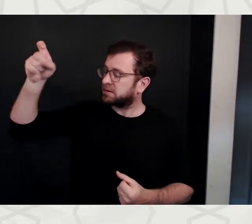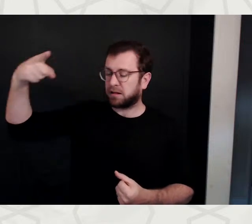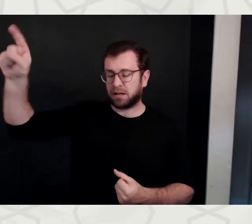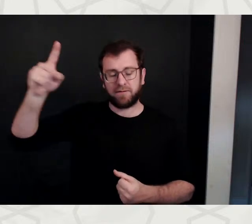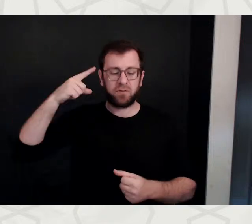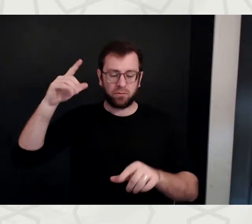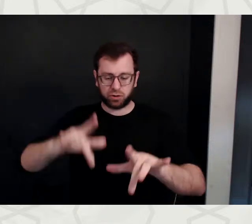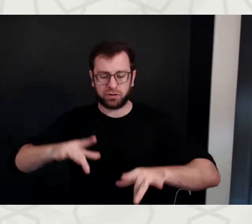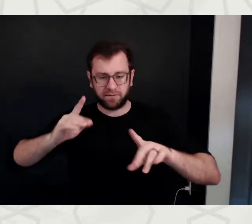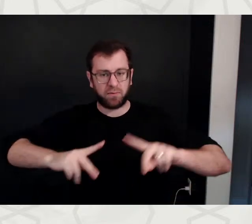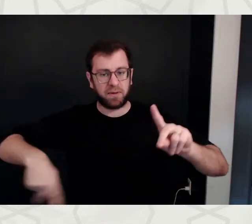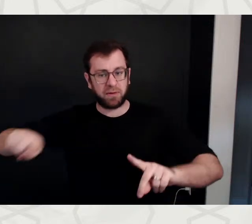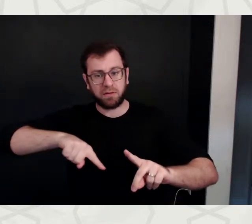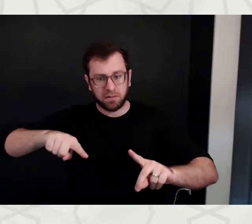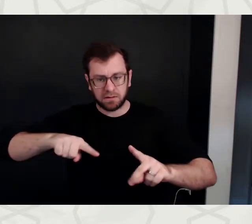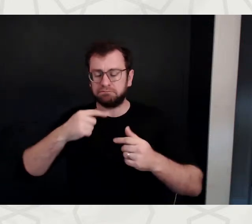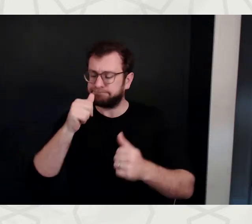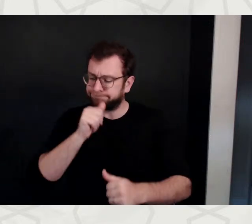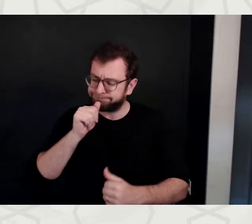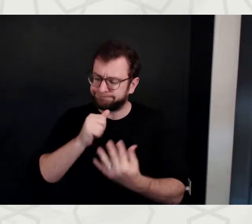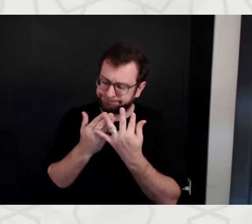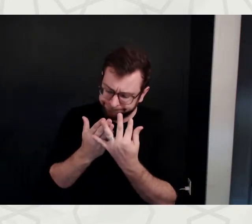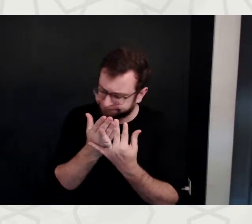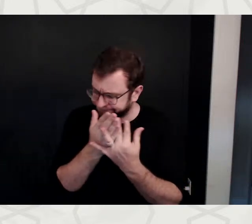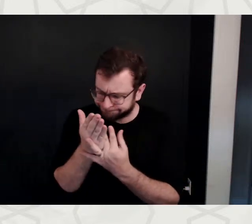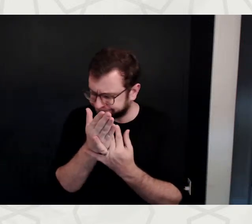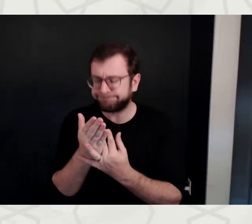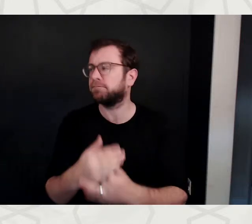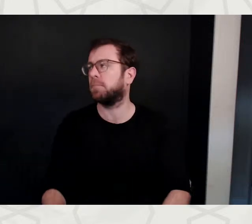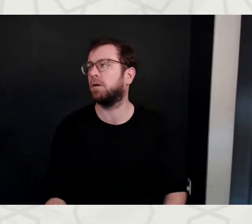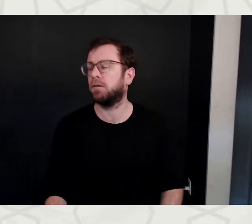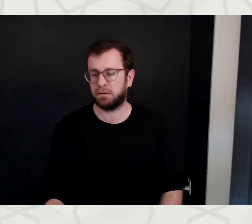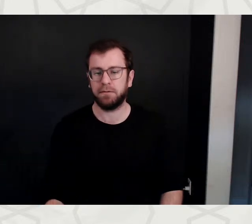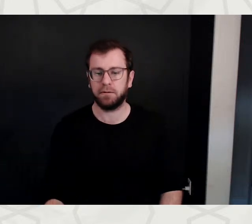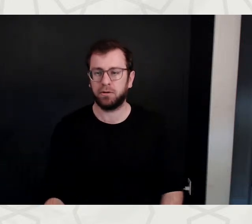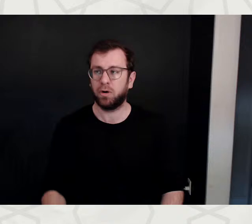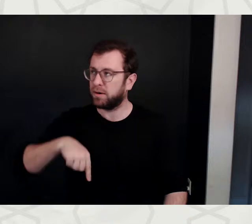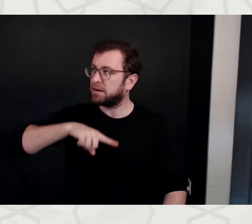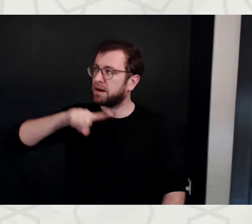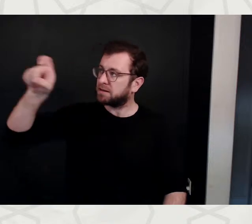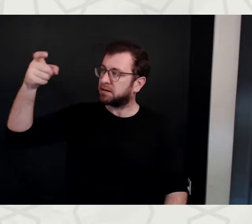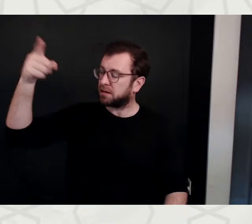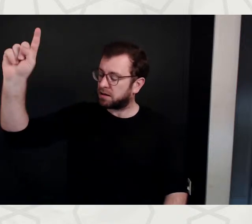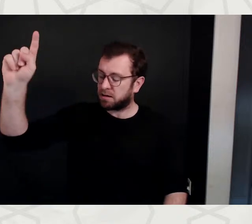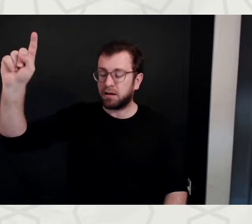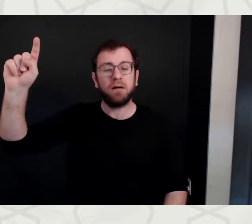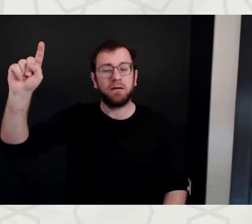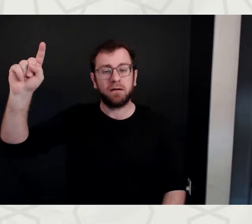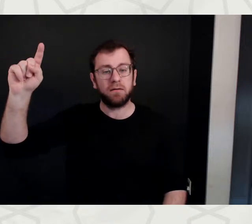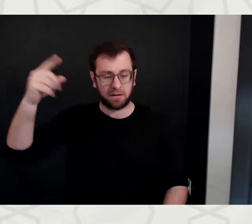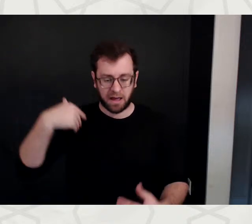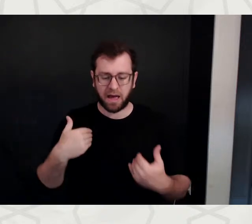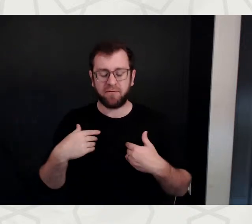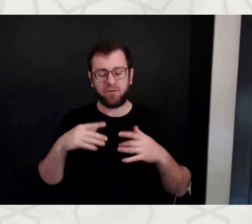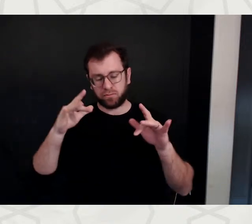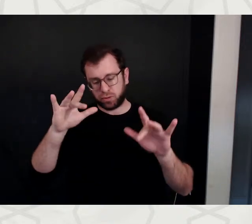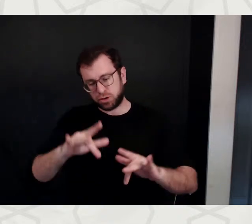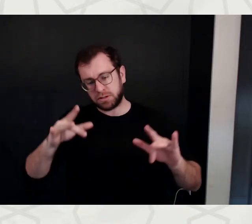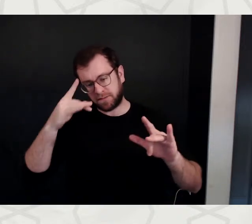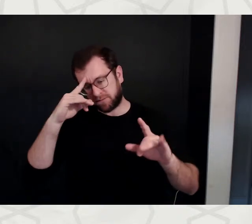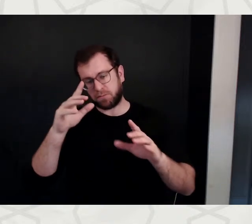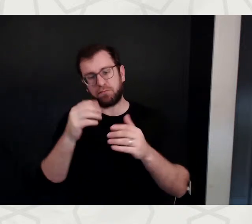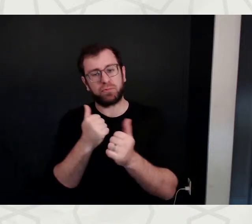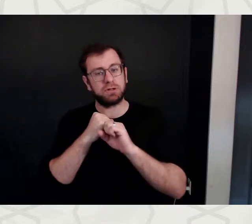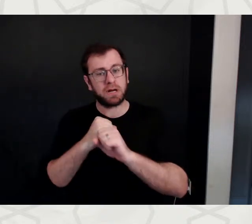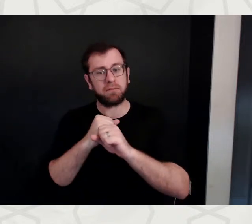on those who are suffering under the colonial settler regime. We can ask Allah subhanahu wa ta'ala to have mercy and protect the children